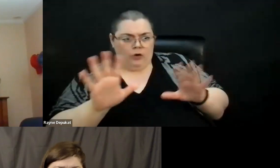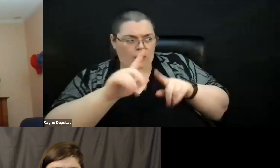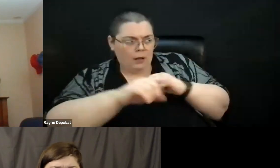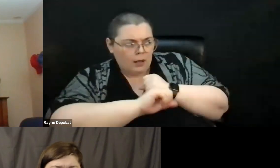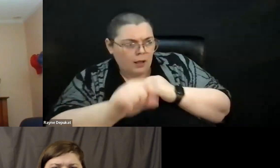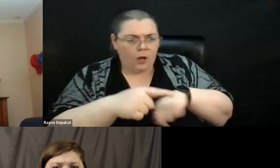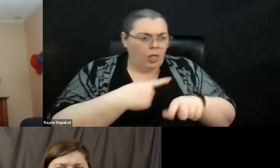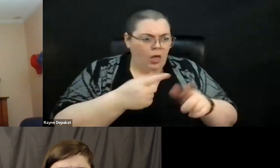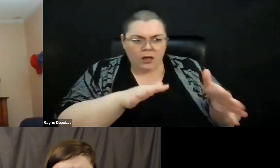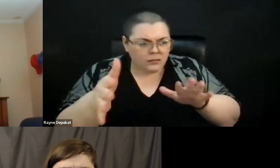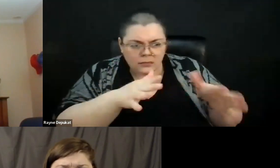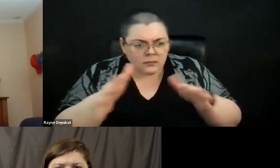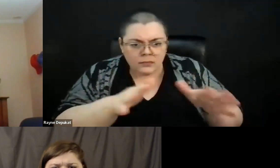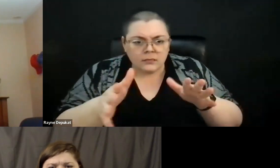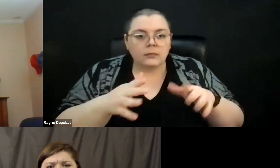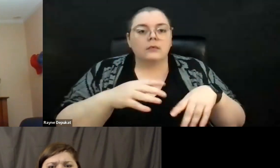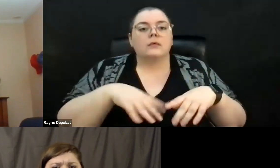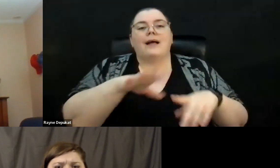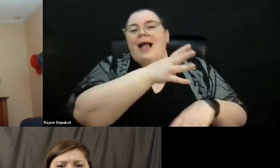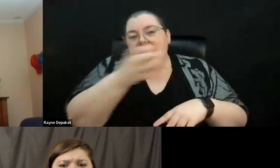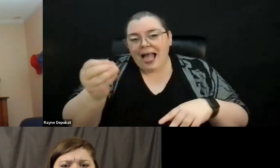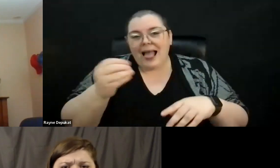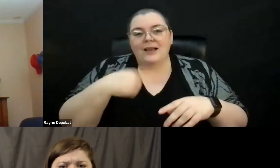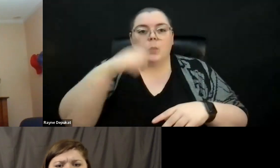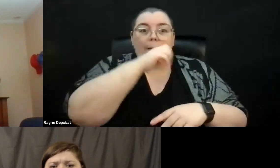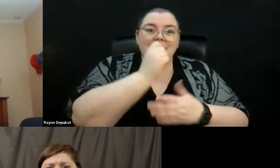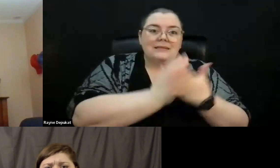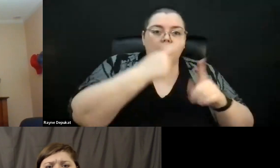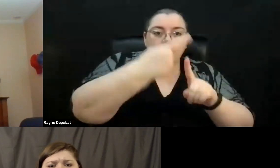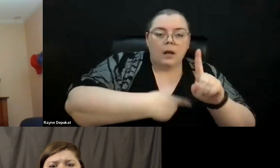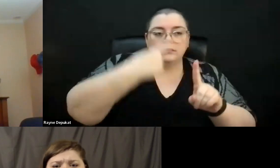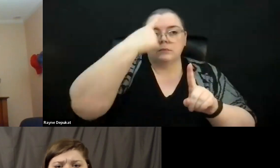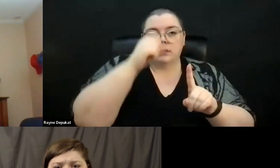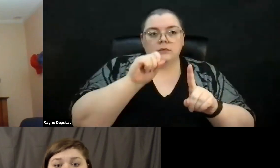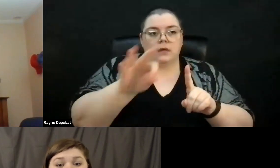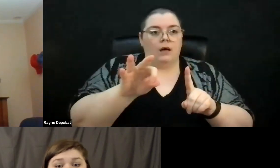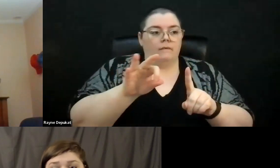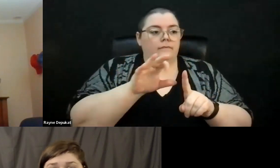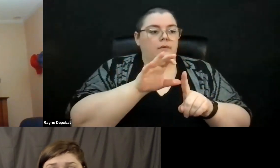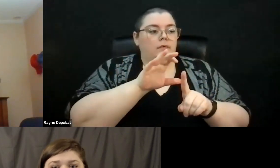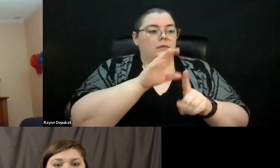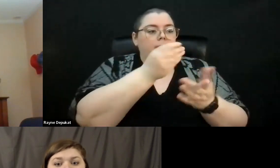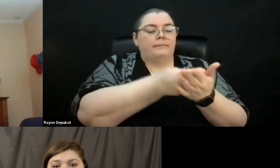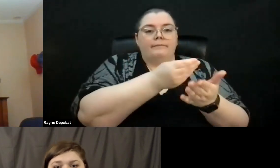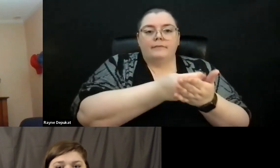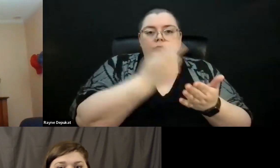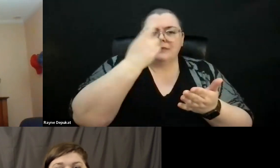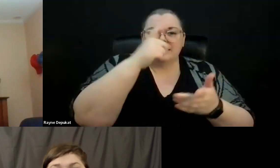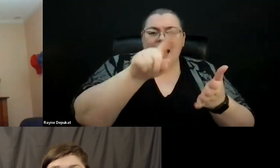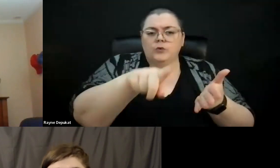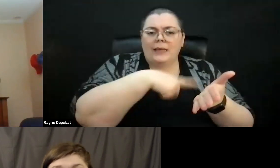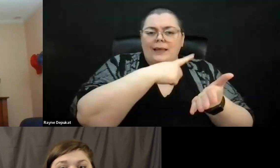But ever since it was not clear, what is it extended or why is it taking so long? And we missed some months